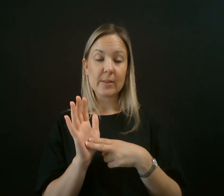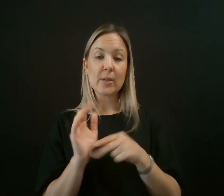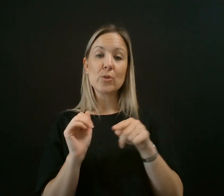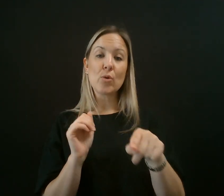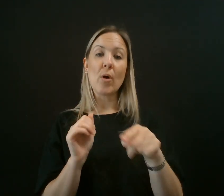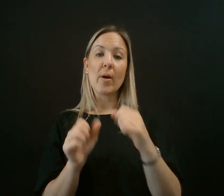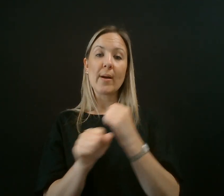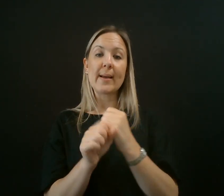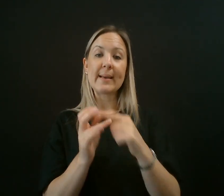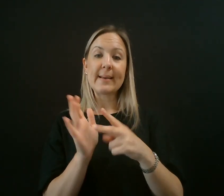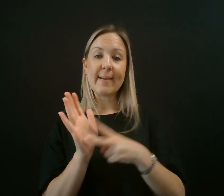www.ndiscommission.gov.au,